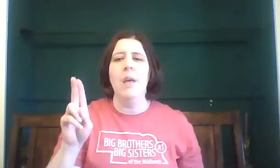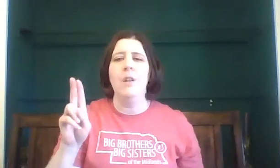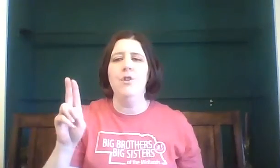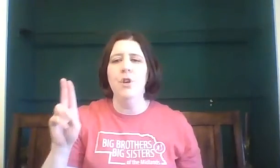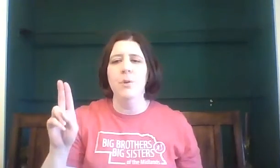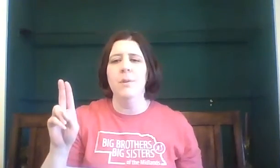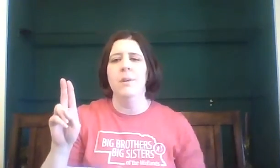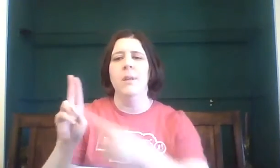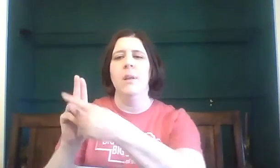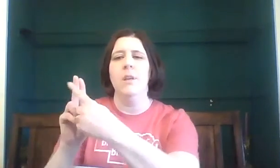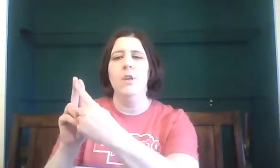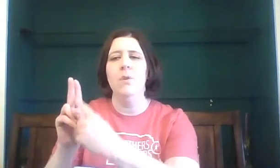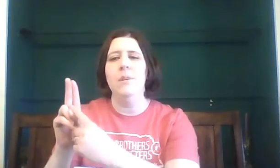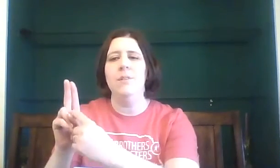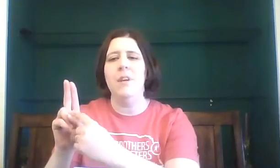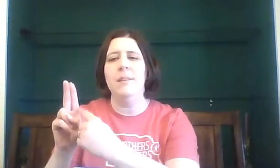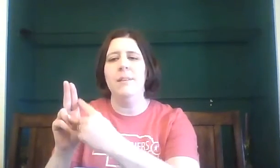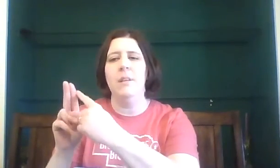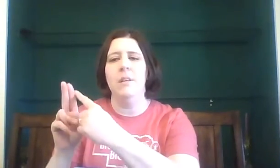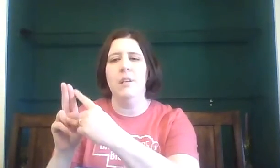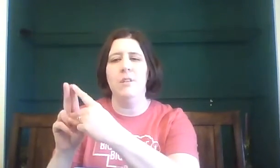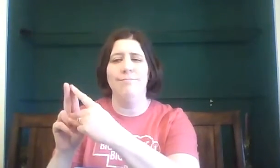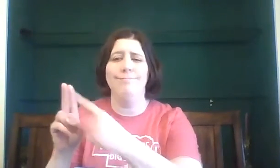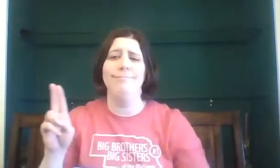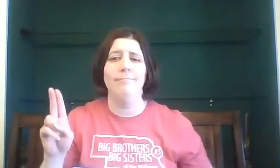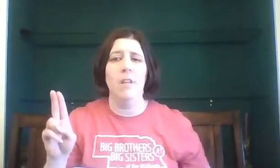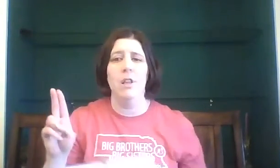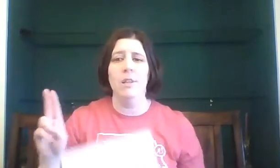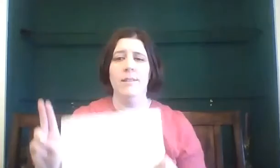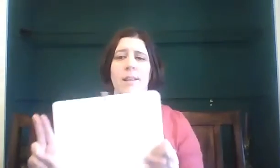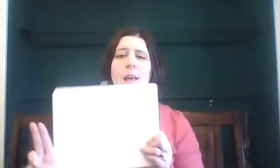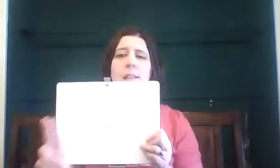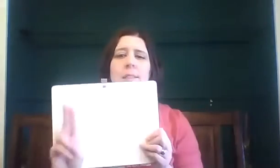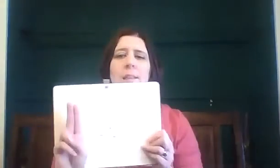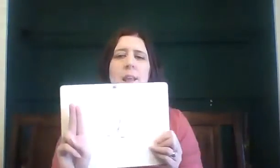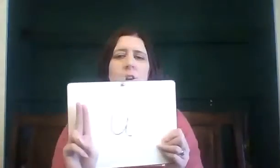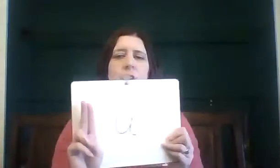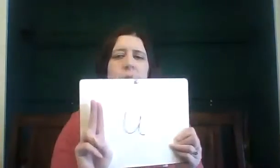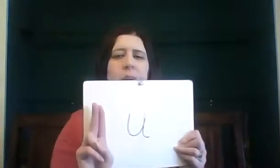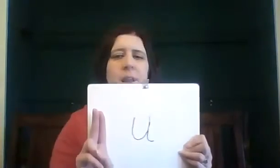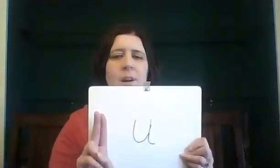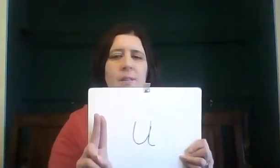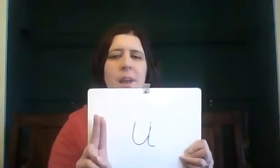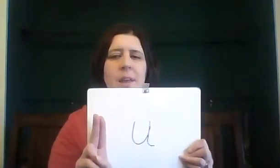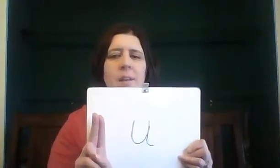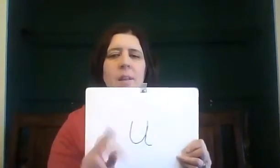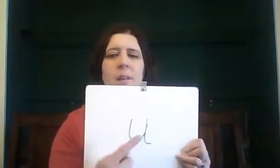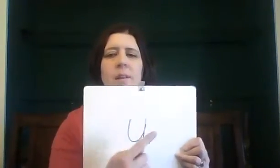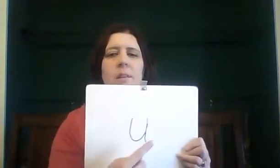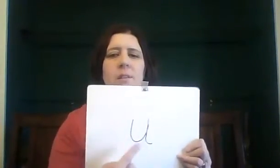And U is just, it looks a lot like the letter U right here, right?